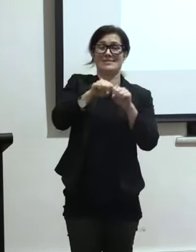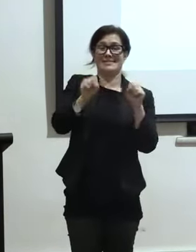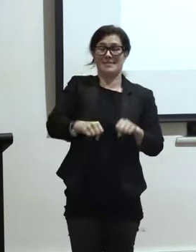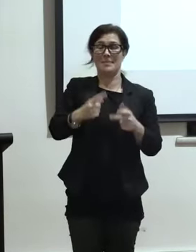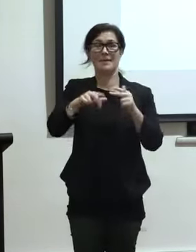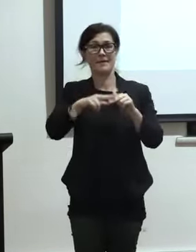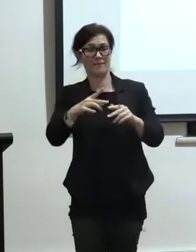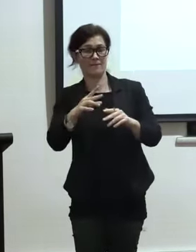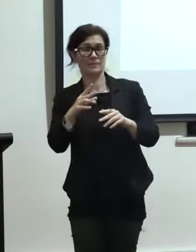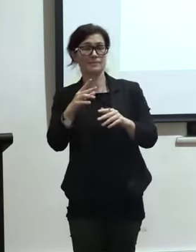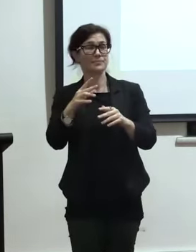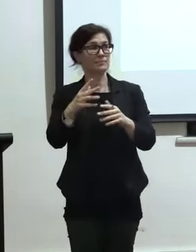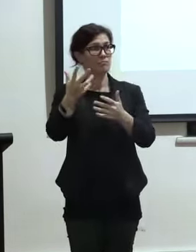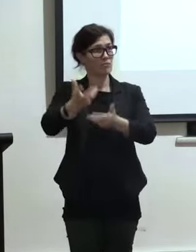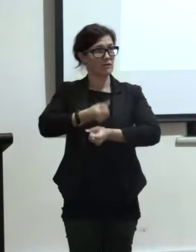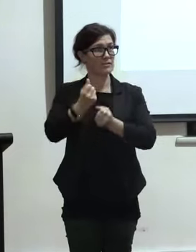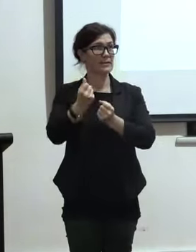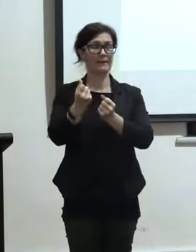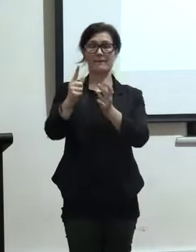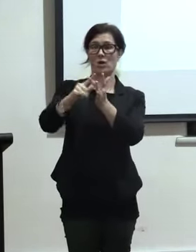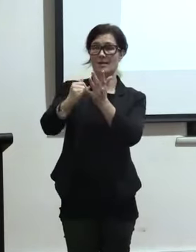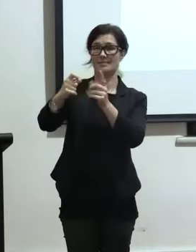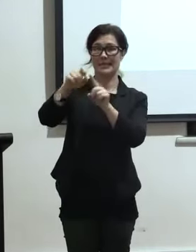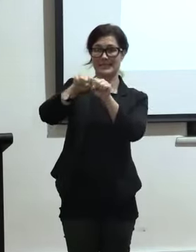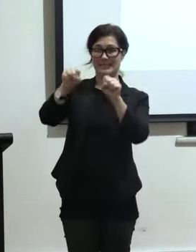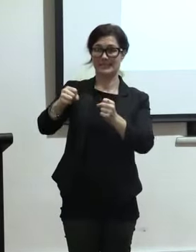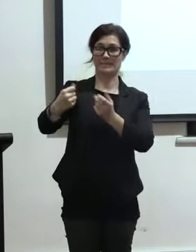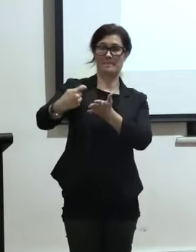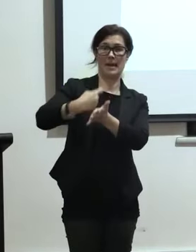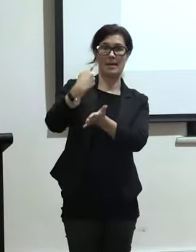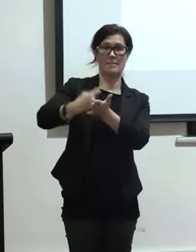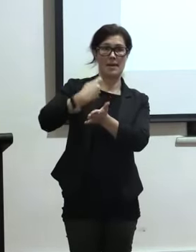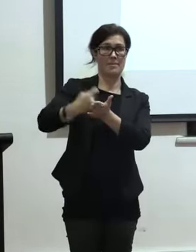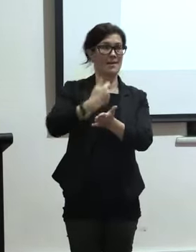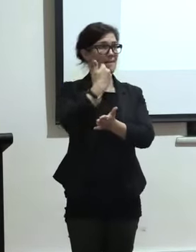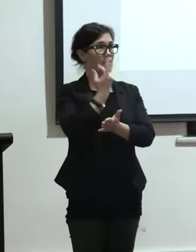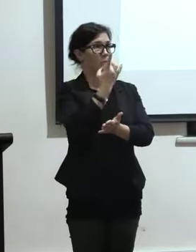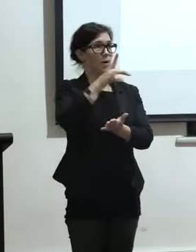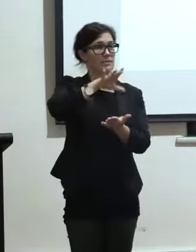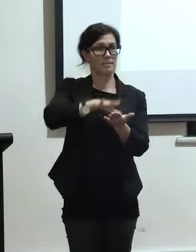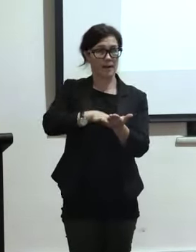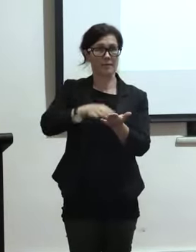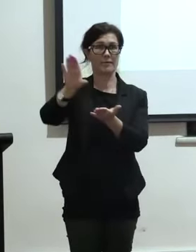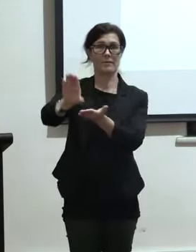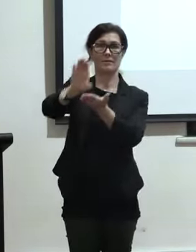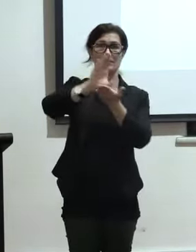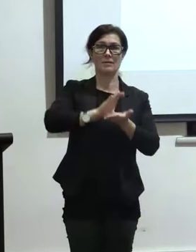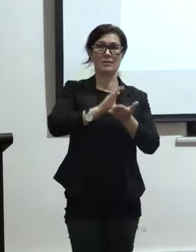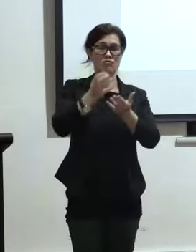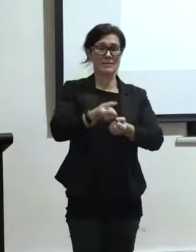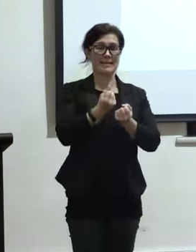were receiving direct payments through the ISP system, each month you received 1/12 of